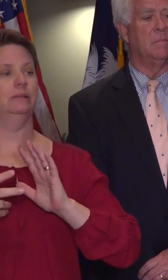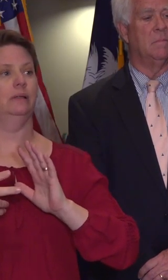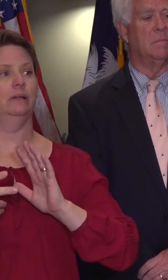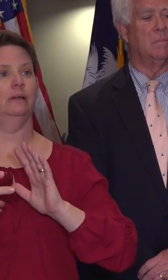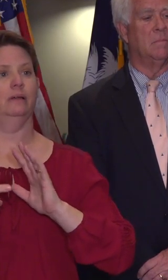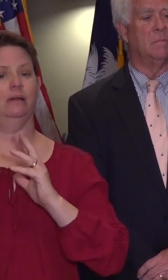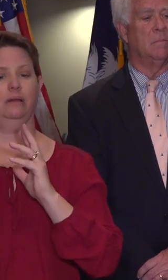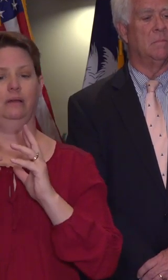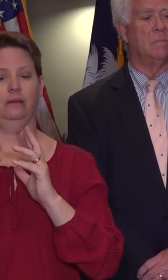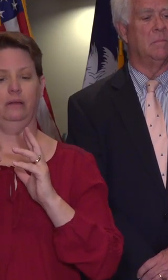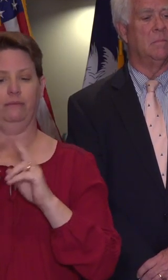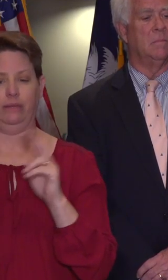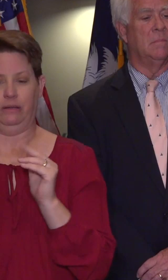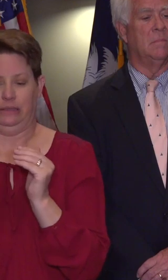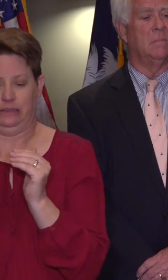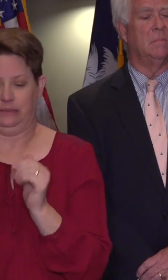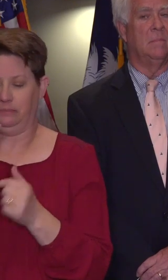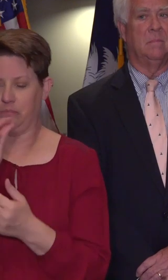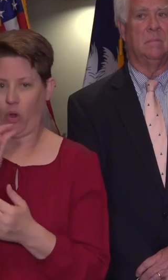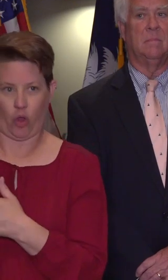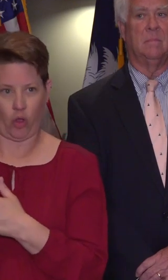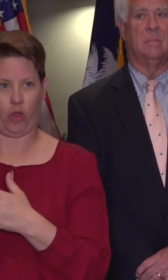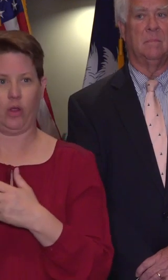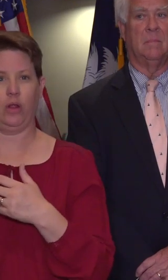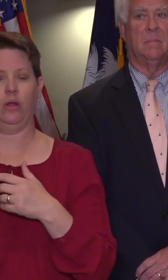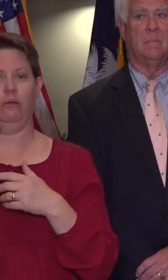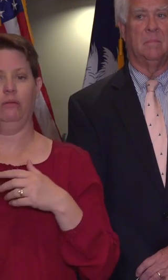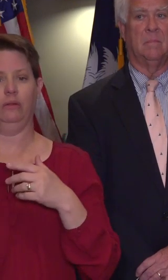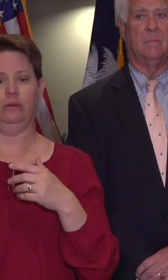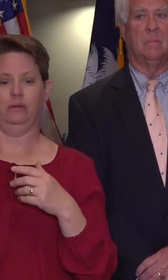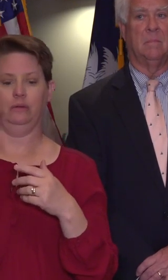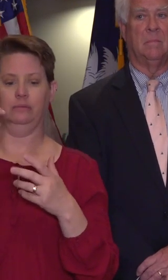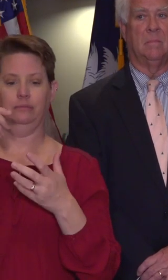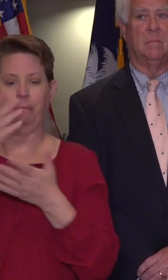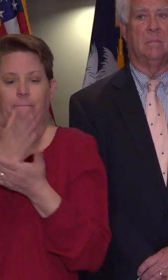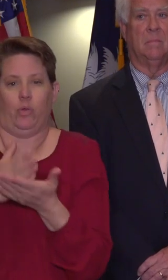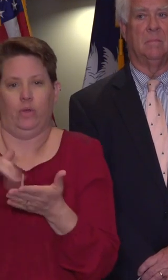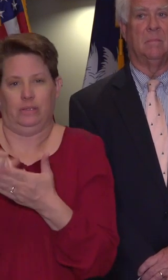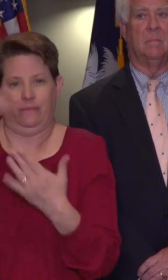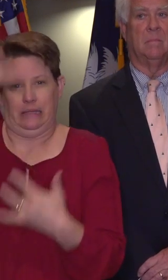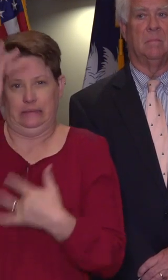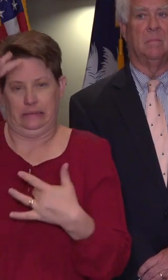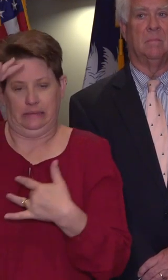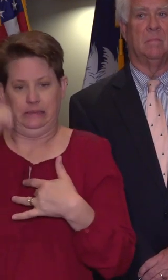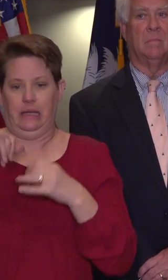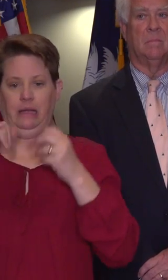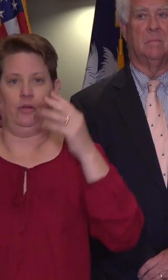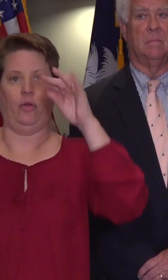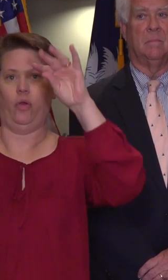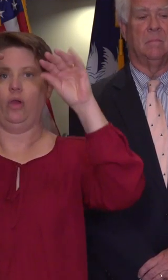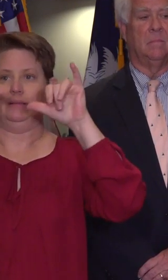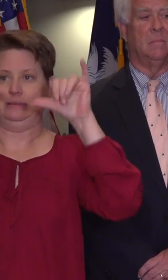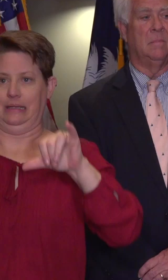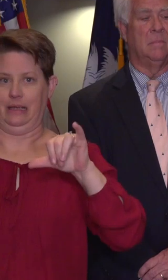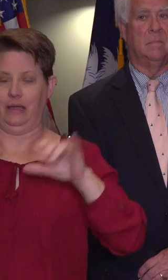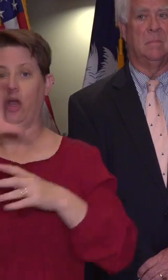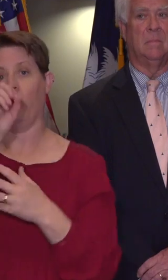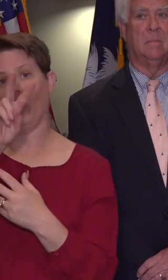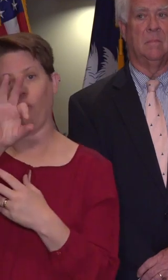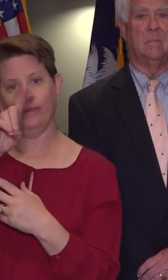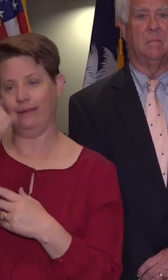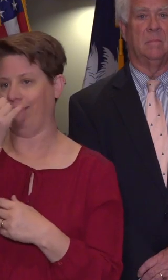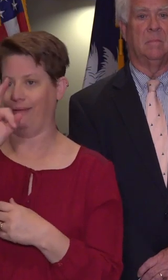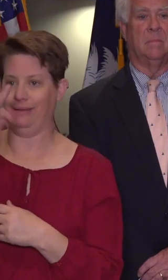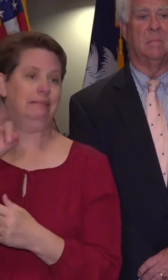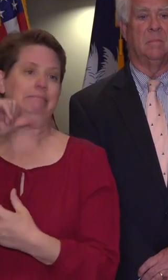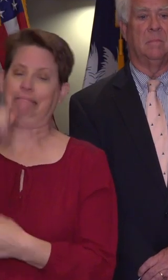small micro droplets that remain suspended in the air for long periods of time. COVID-19 is not in that category.